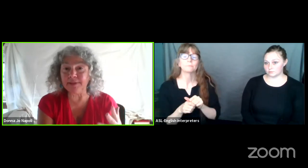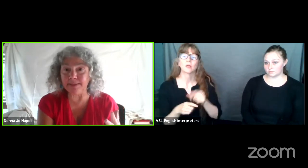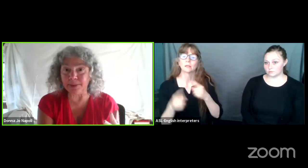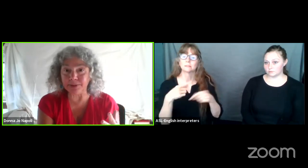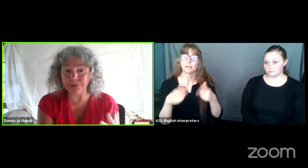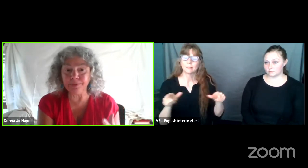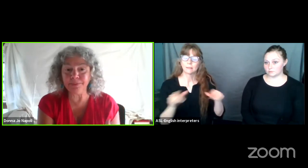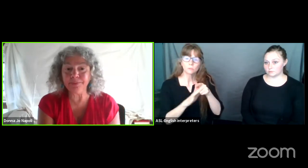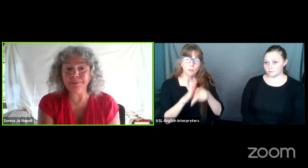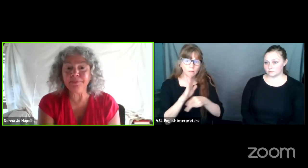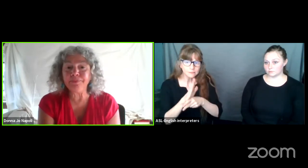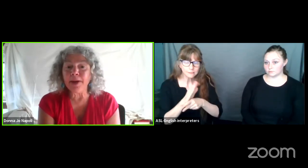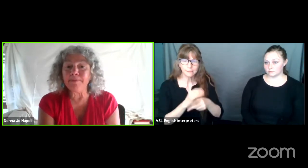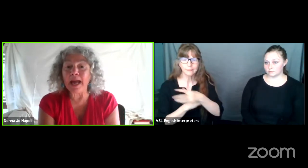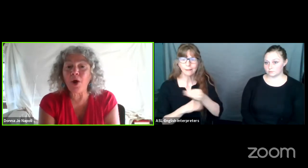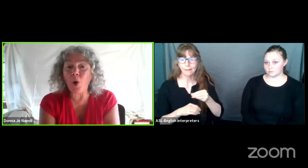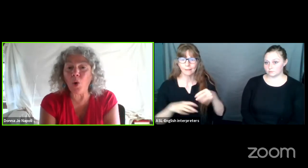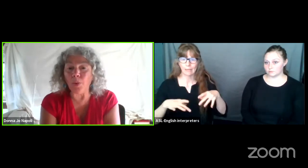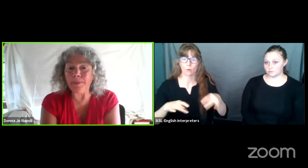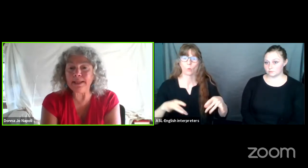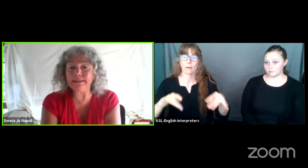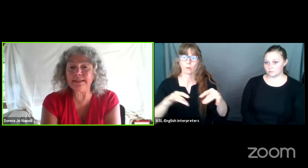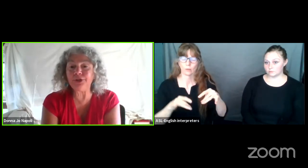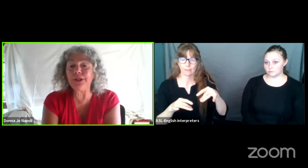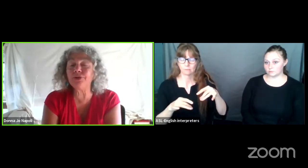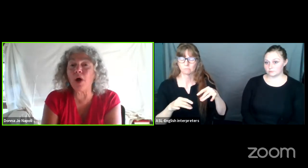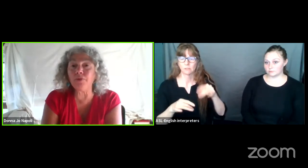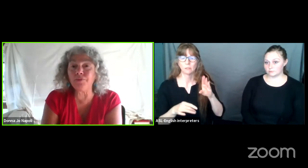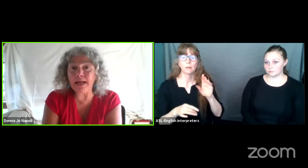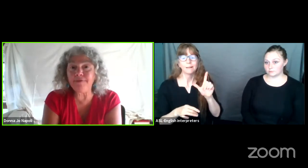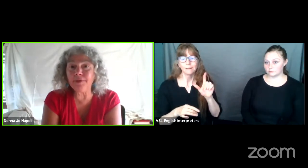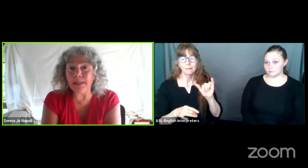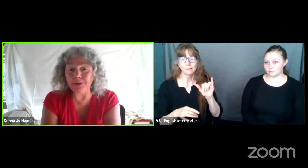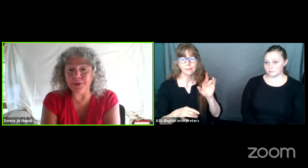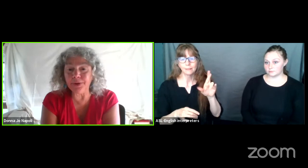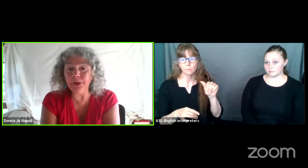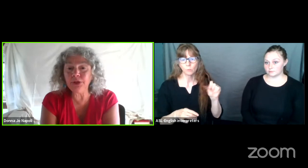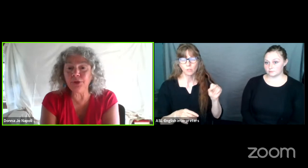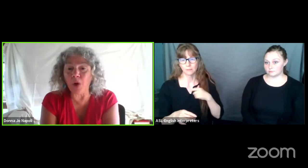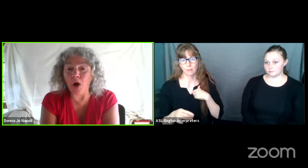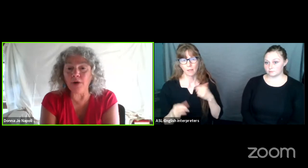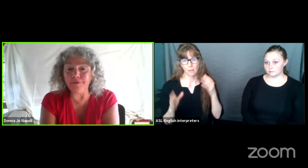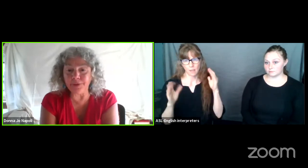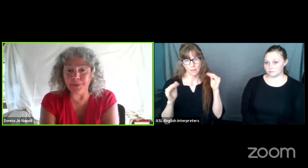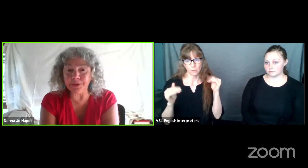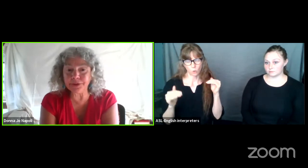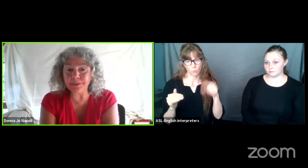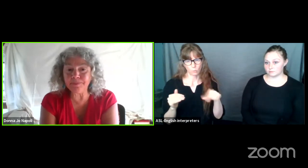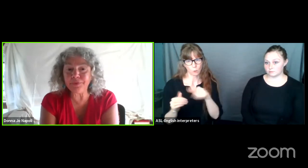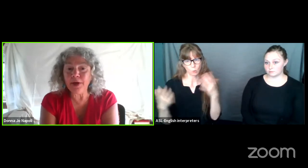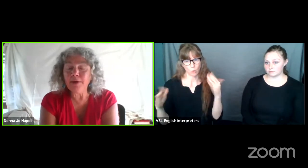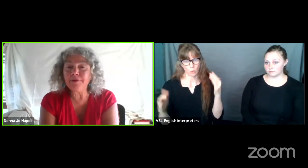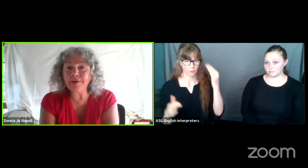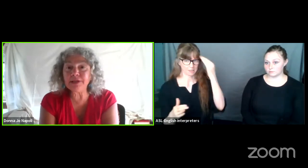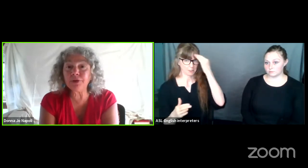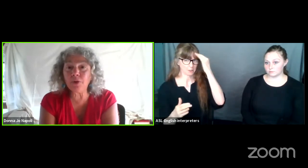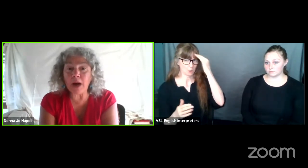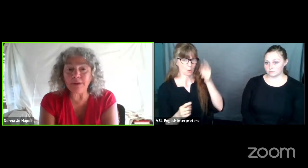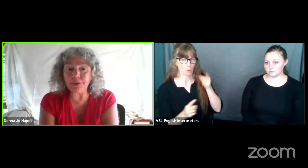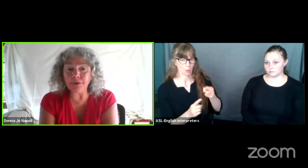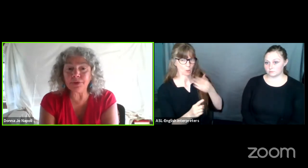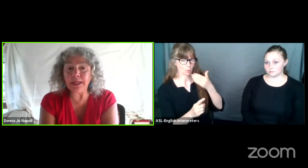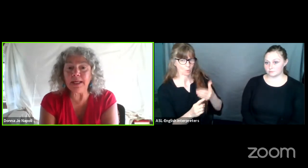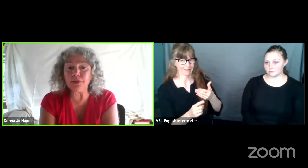acquisition of Libras. My hope is that she is already familiar to all viewers.